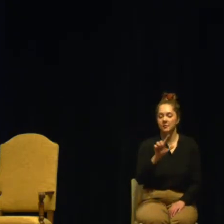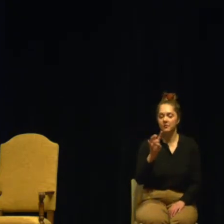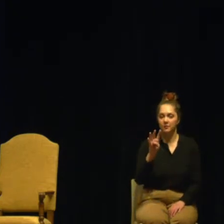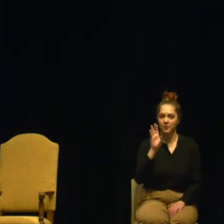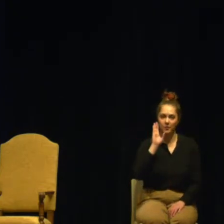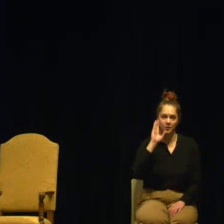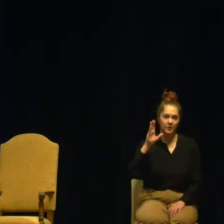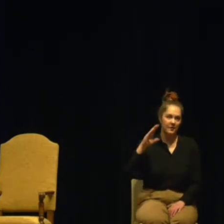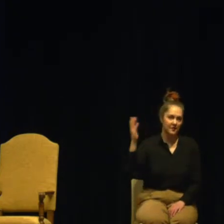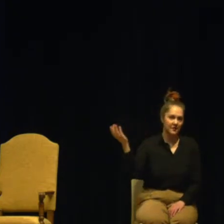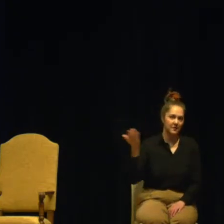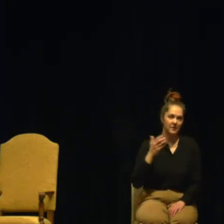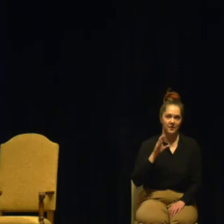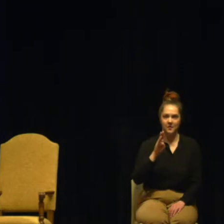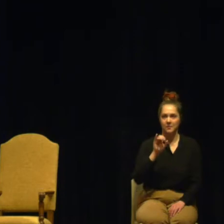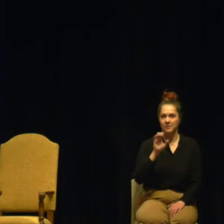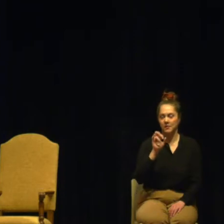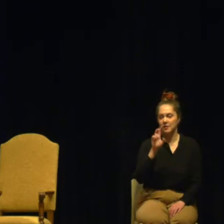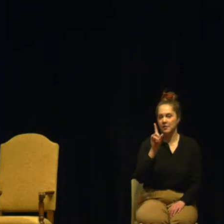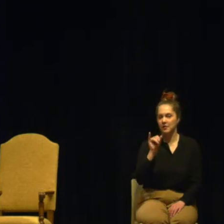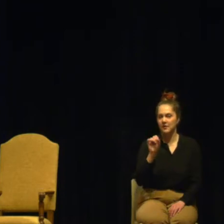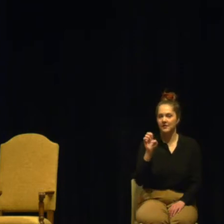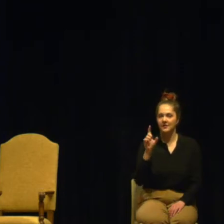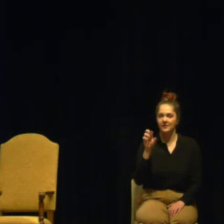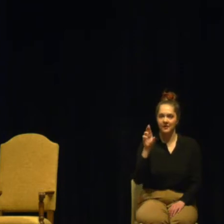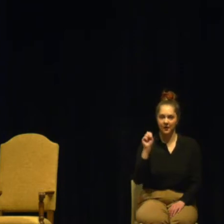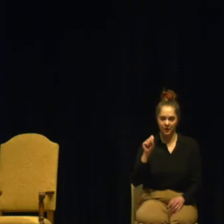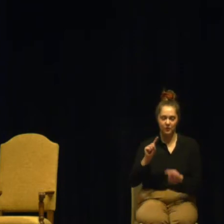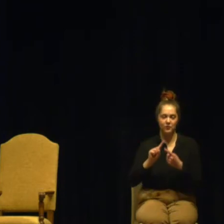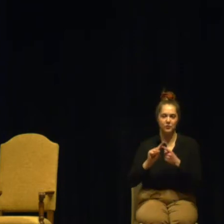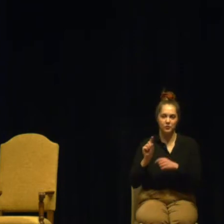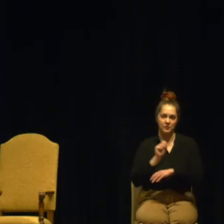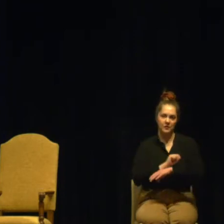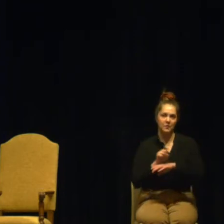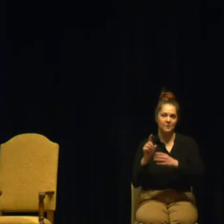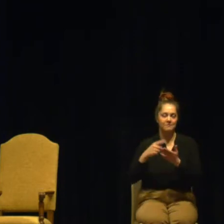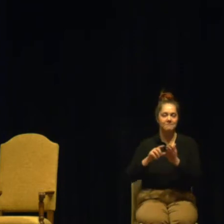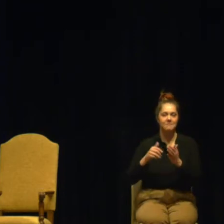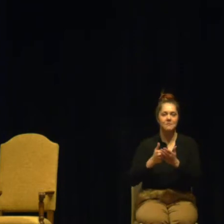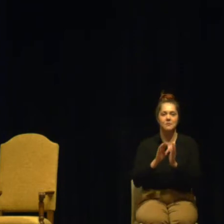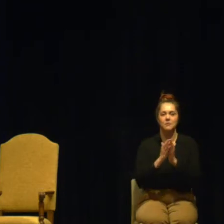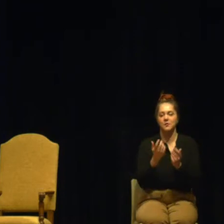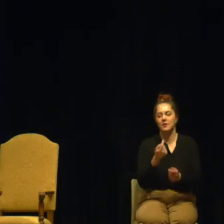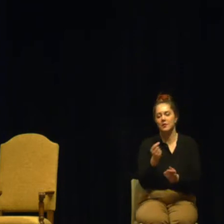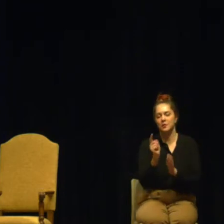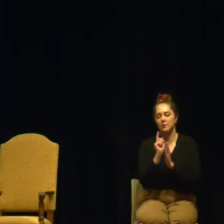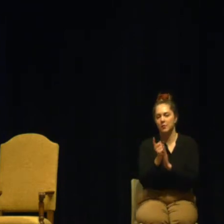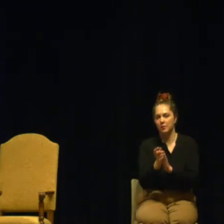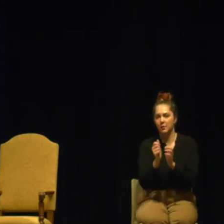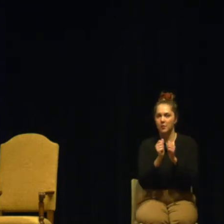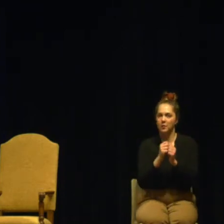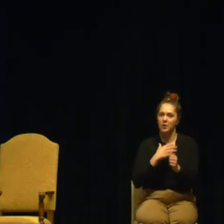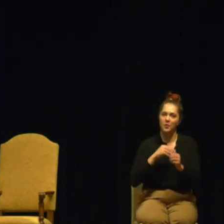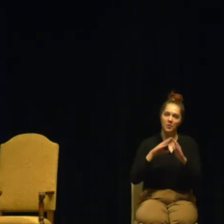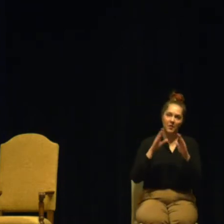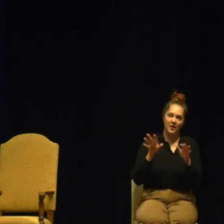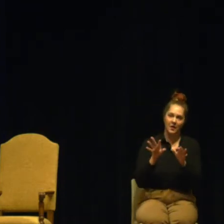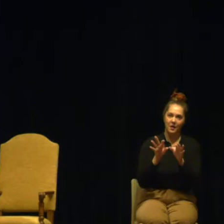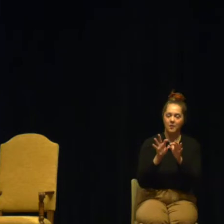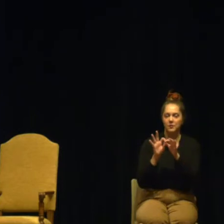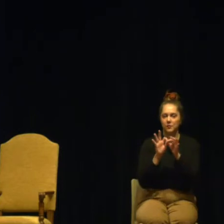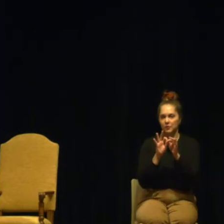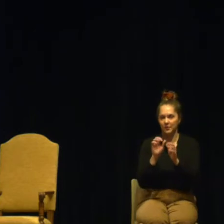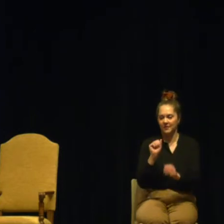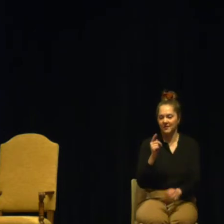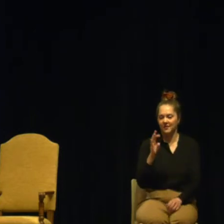be welcoming Bakari Sellers to the stage. He will discuss his new book, The Moment, with the White House correspondent, April